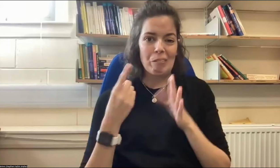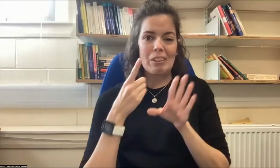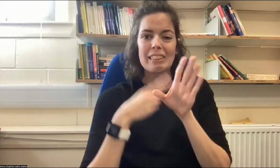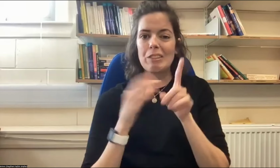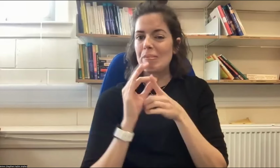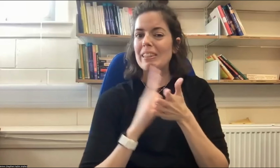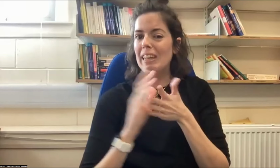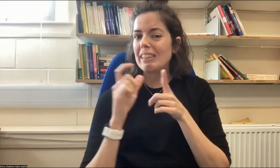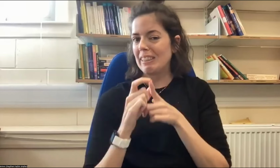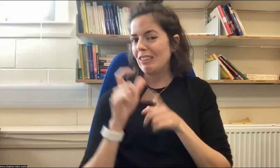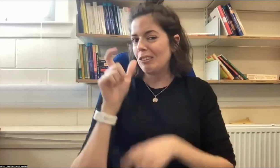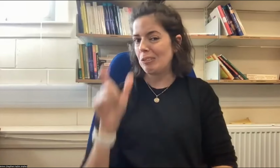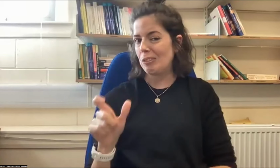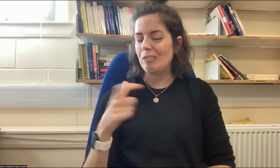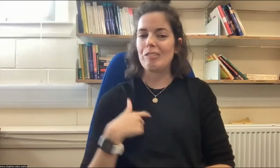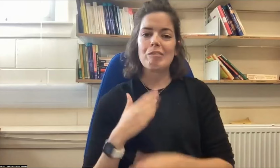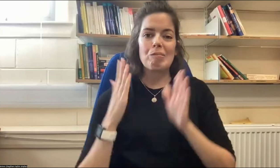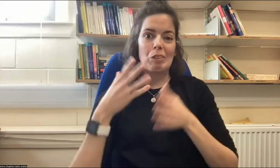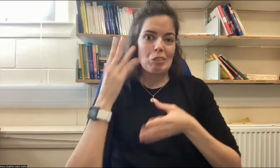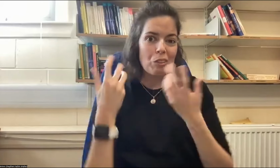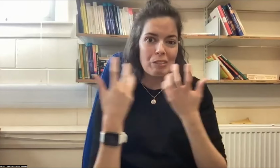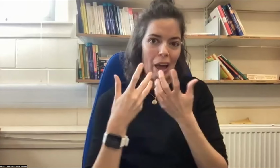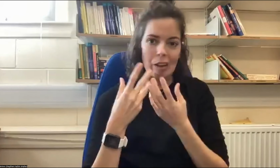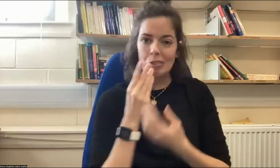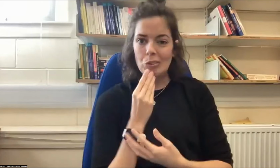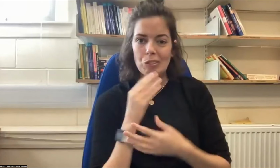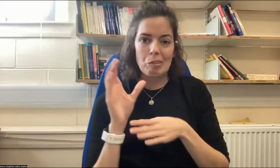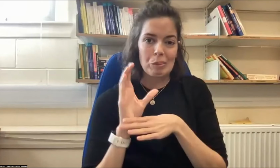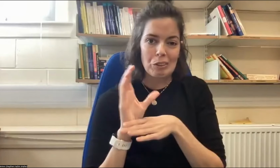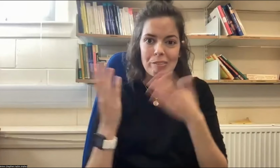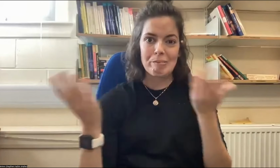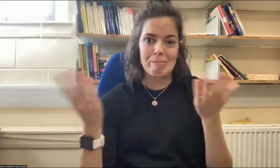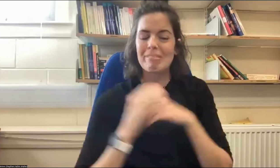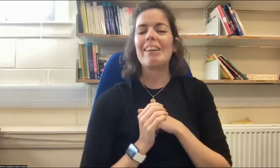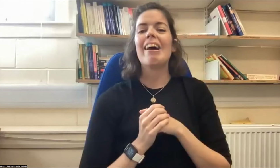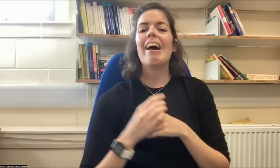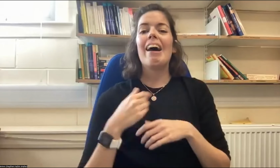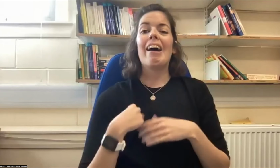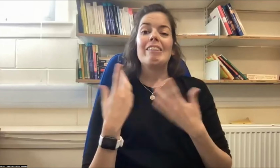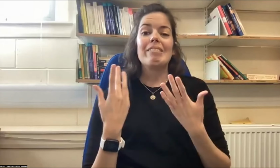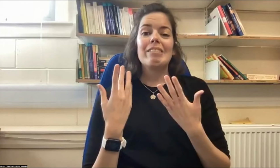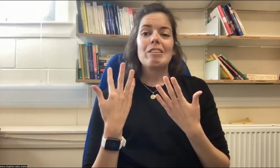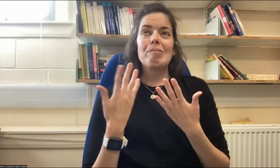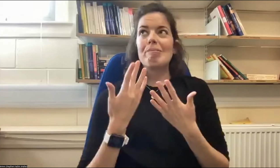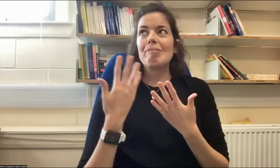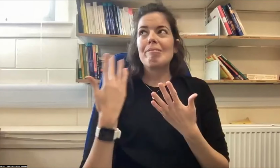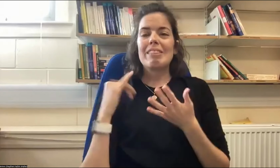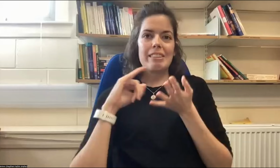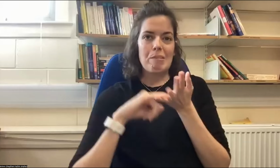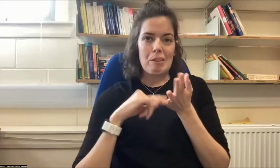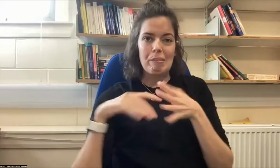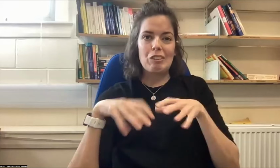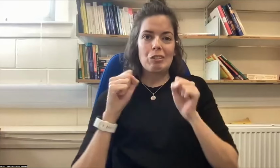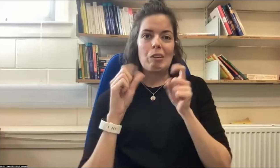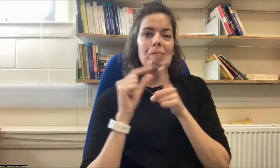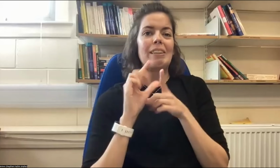Ina Martins. This is my sign name. I'm a first year PhD student, and I'm still learning how to use the technology, as you